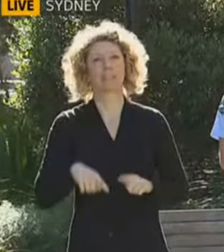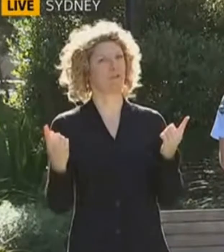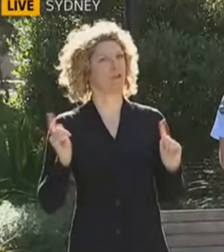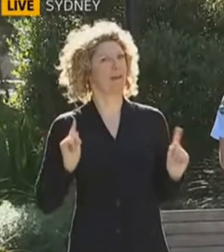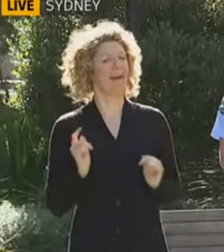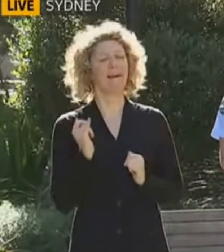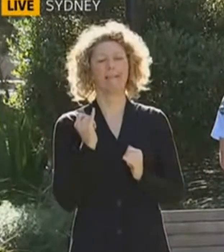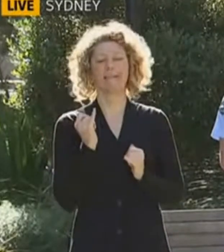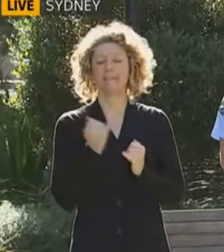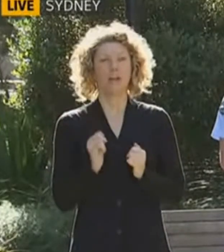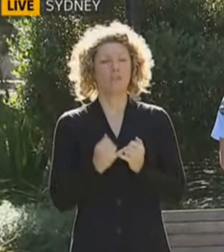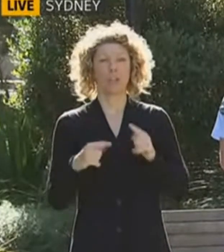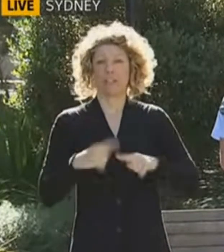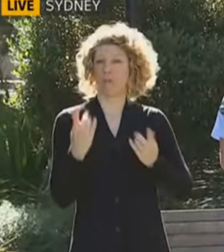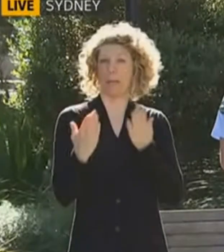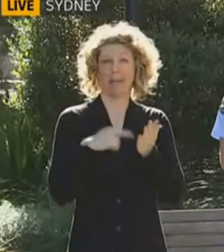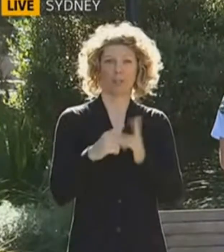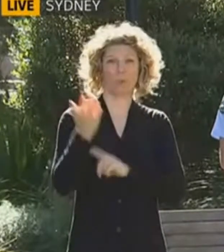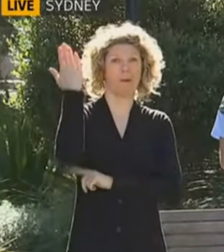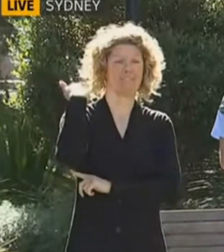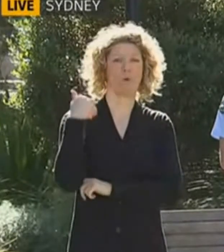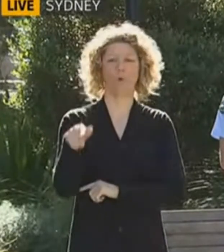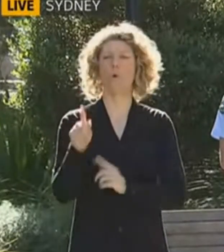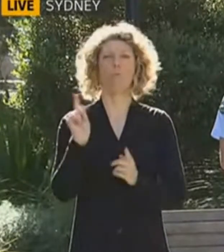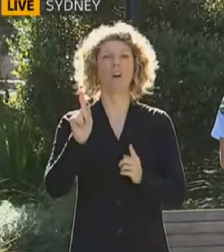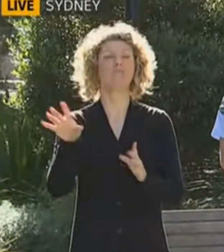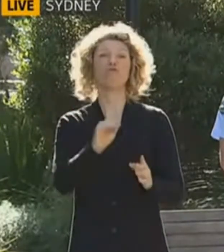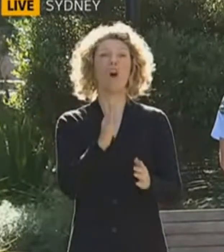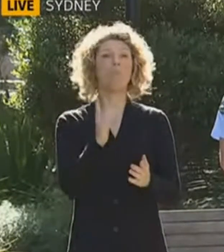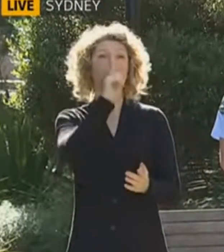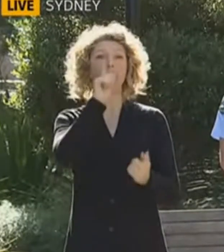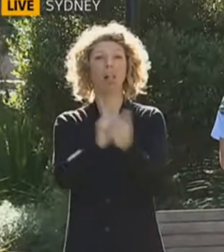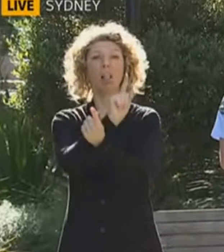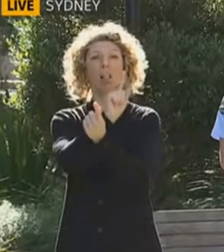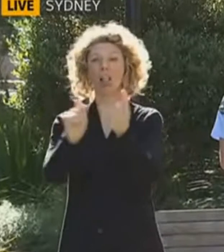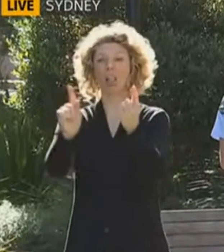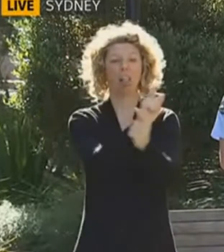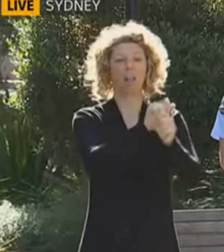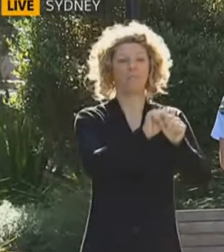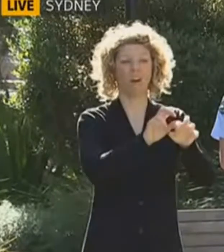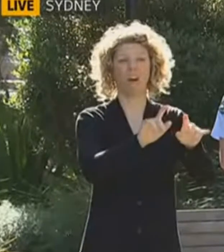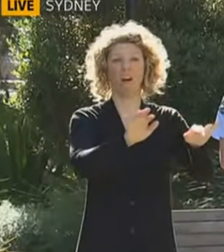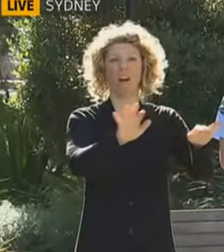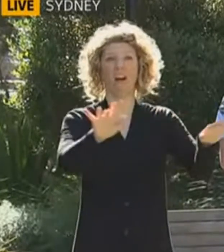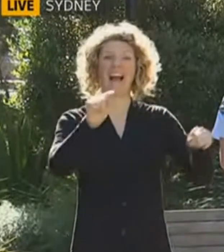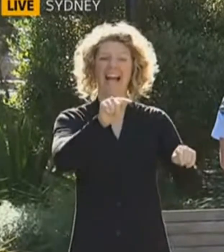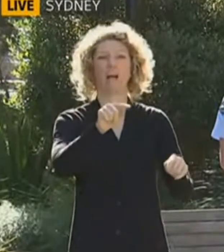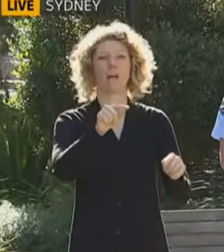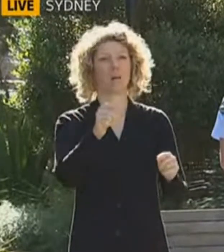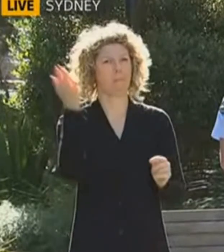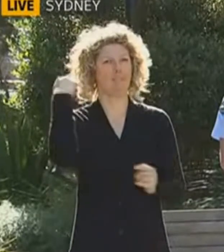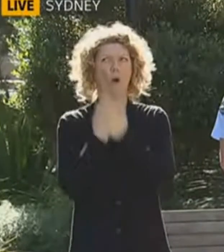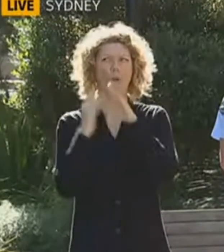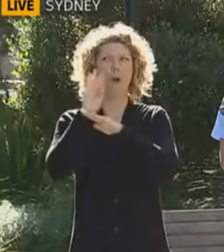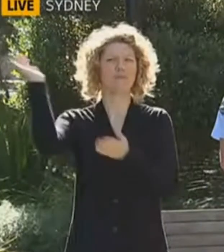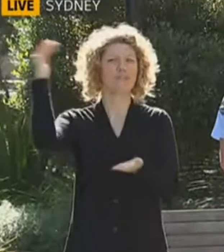the cases that the Premier Andrews announced today are from community transmission. This is unprecedented in Australia. That's